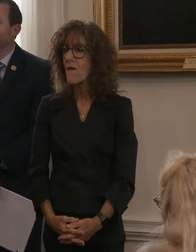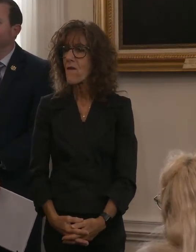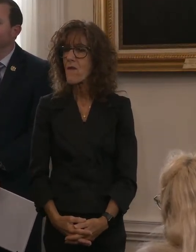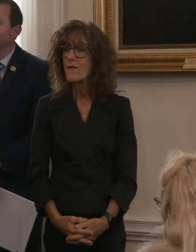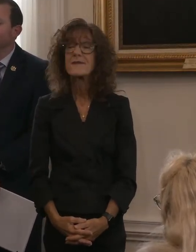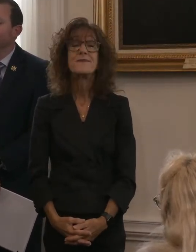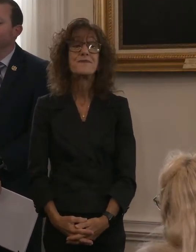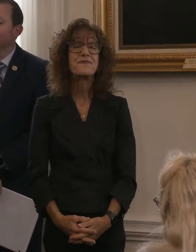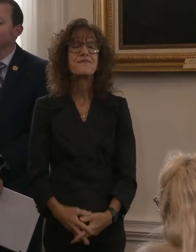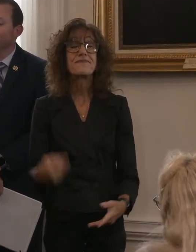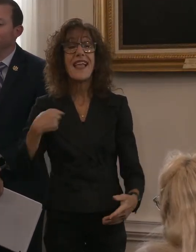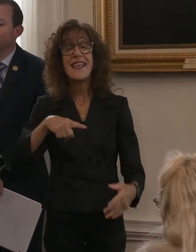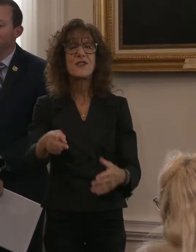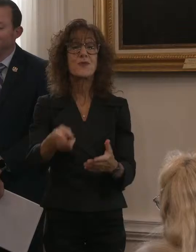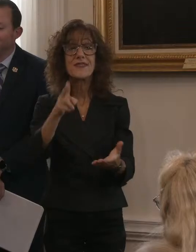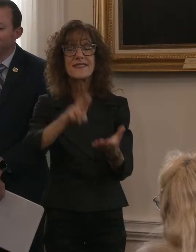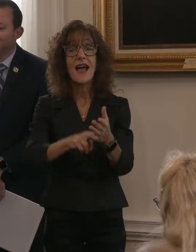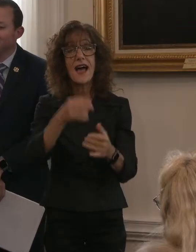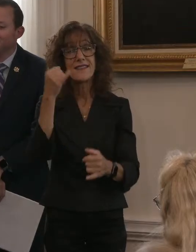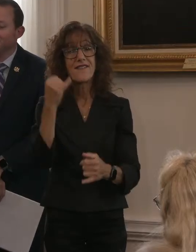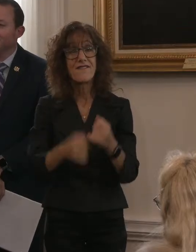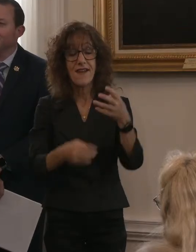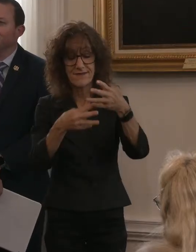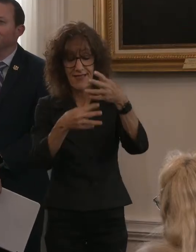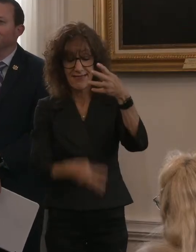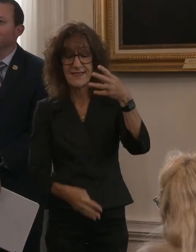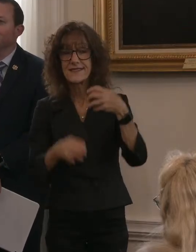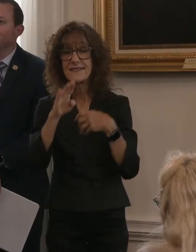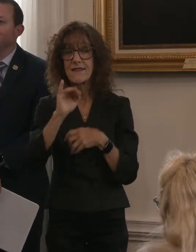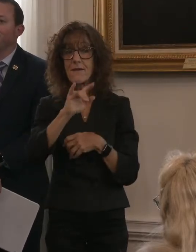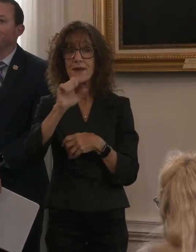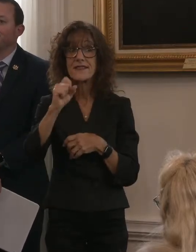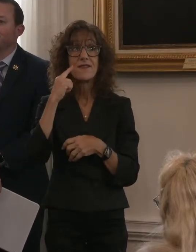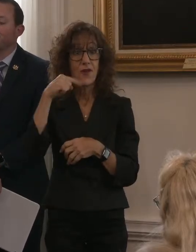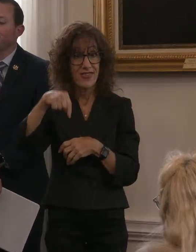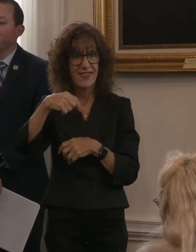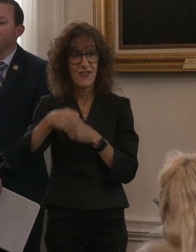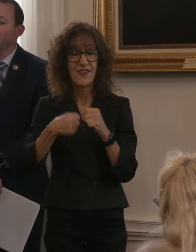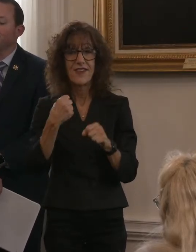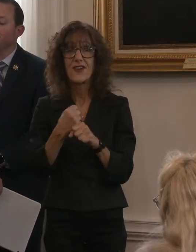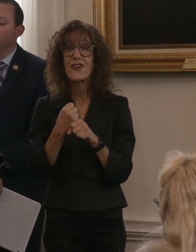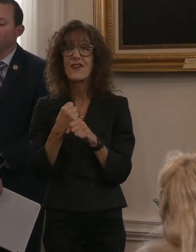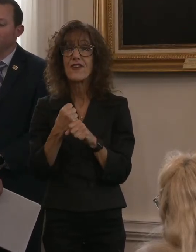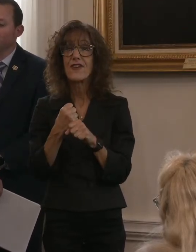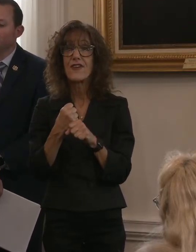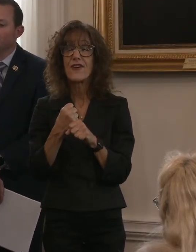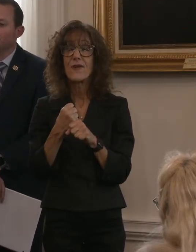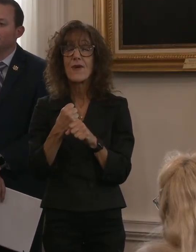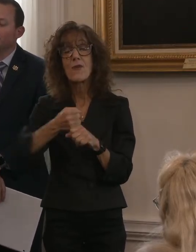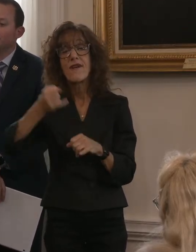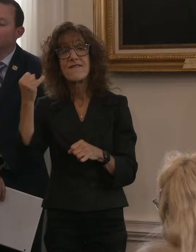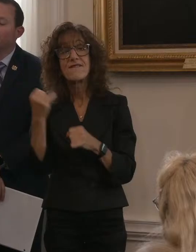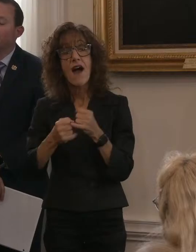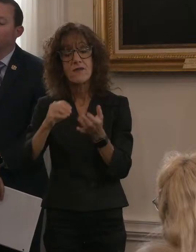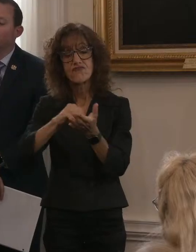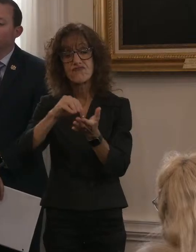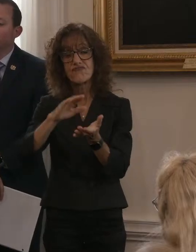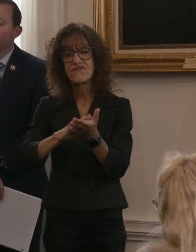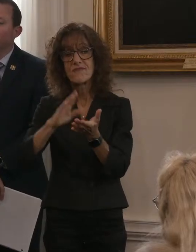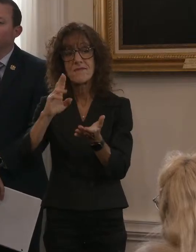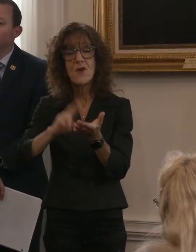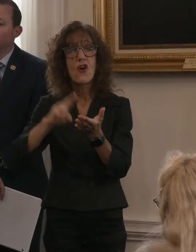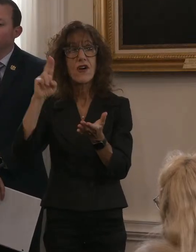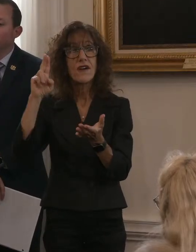As we sign our final list of bills for the year, we put our final mark on the